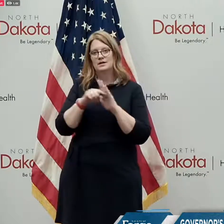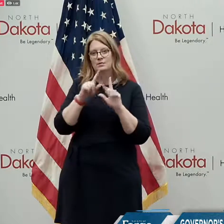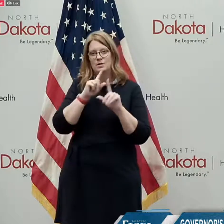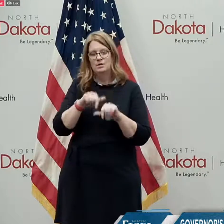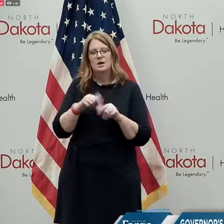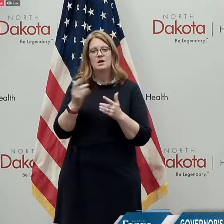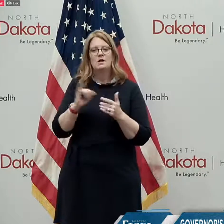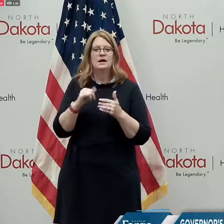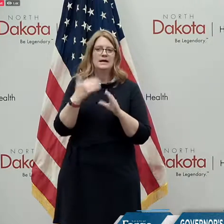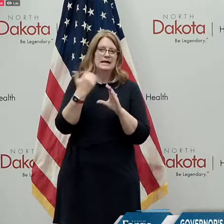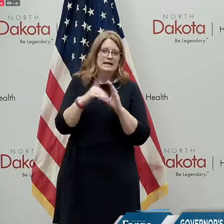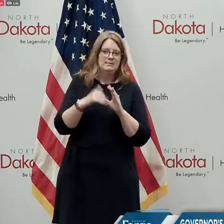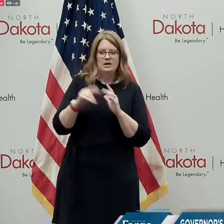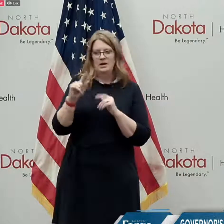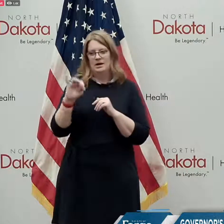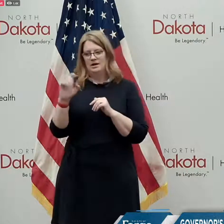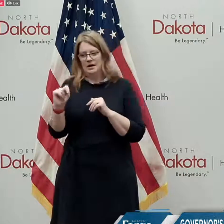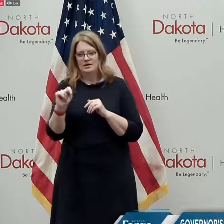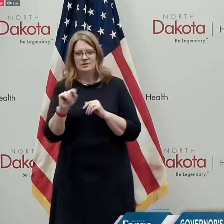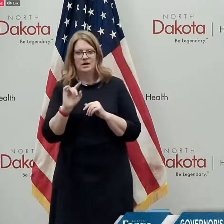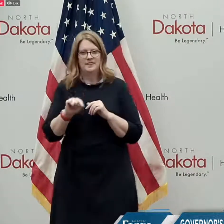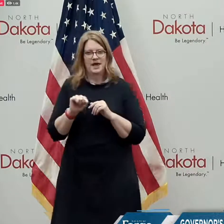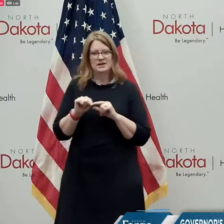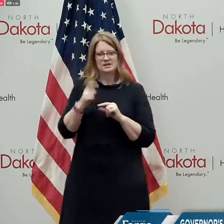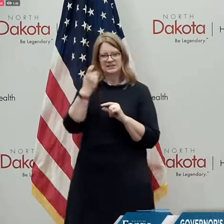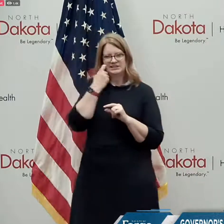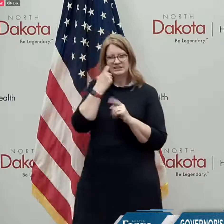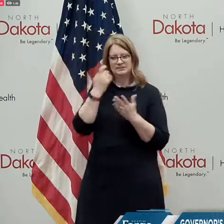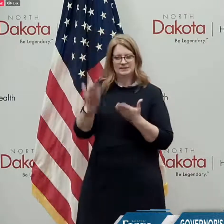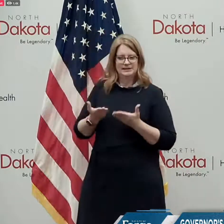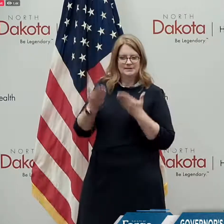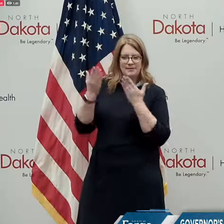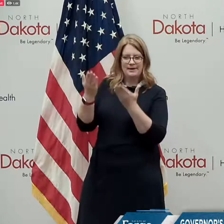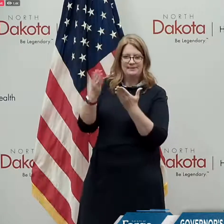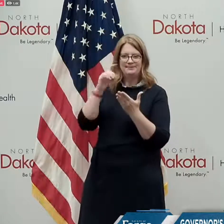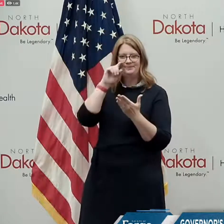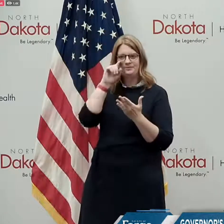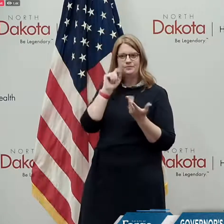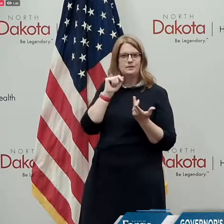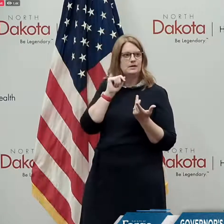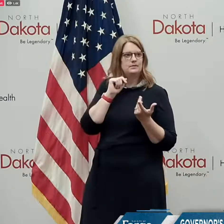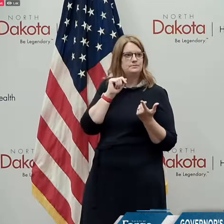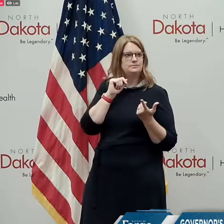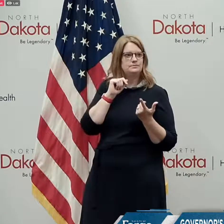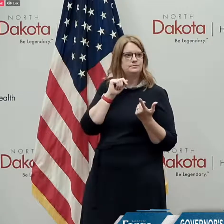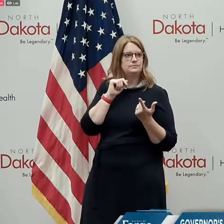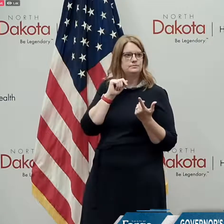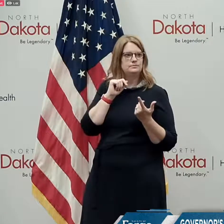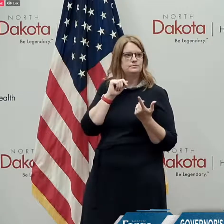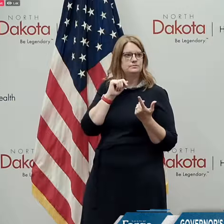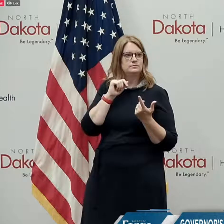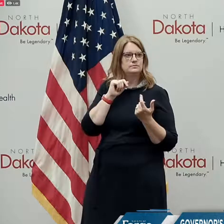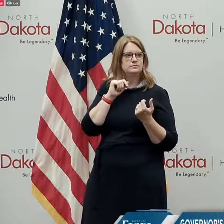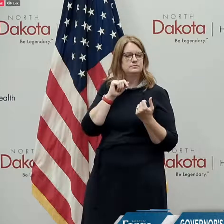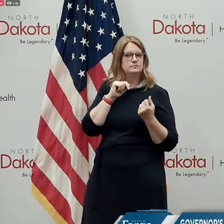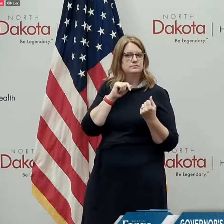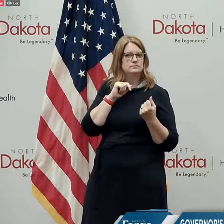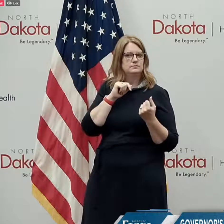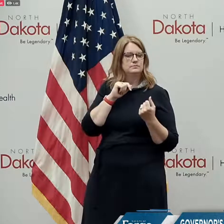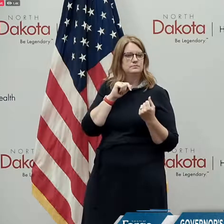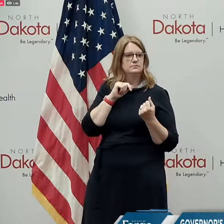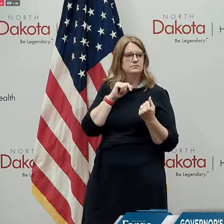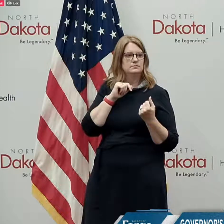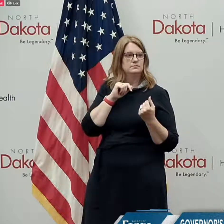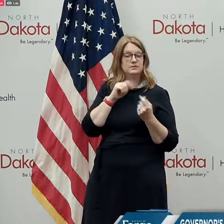or text. And that piece is just being brought up as we speak. So the stated goal, I won't say that there haven't